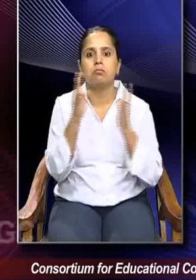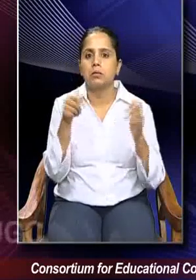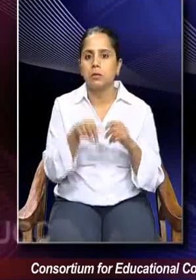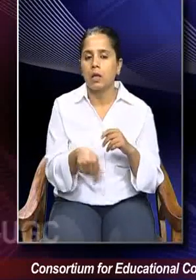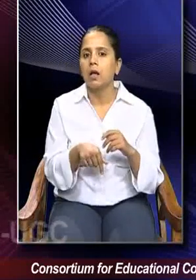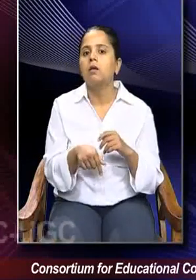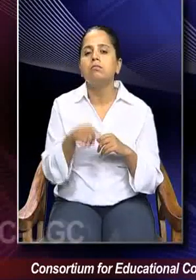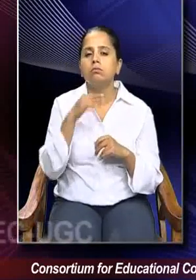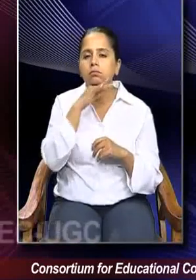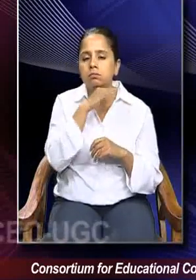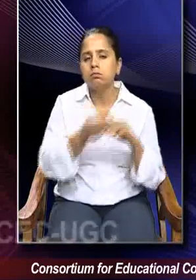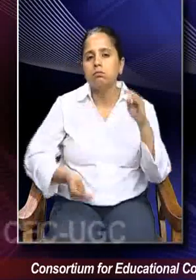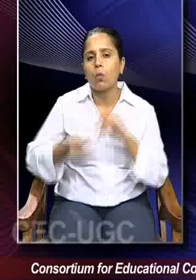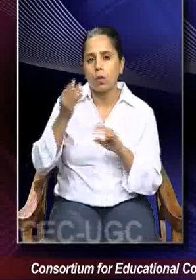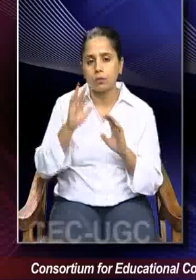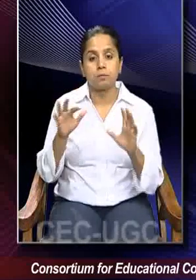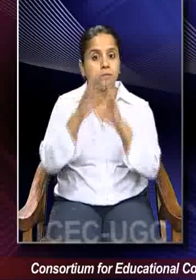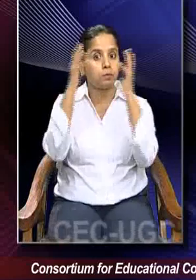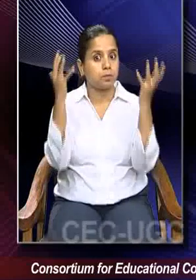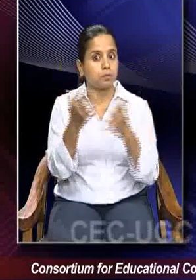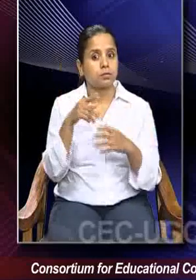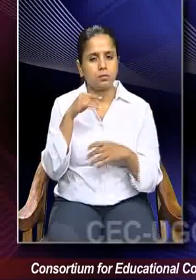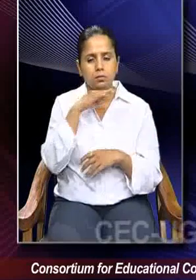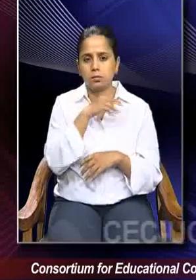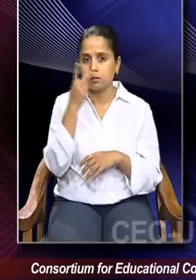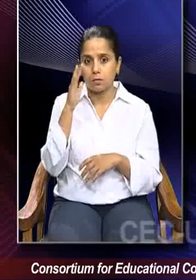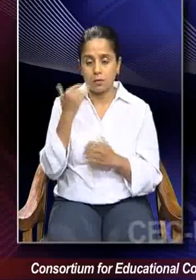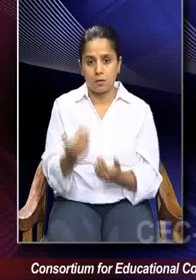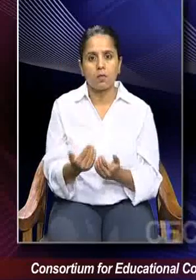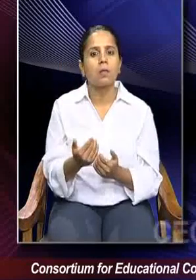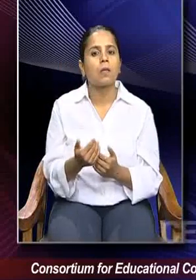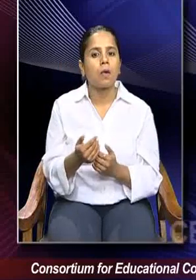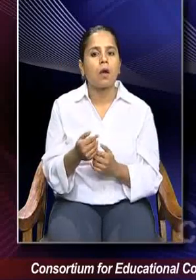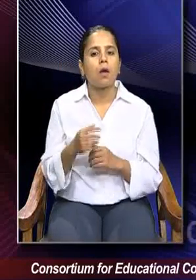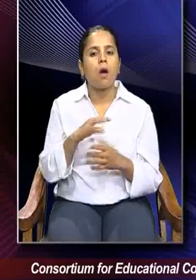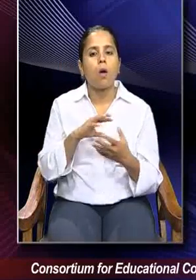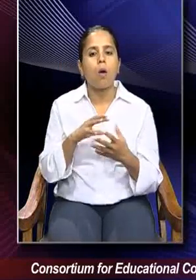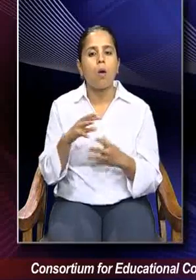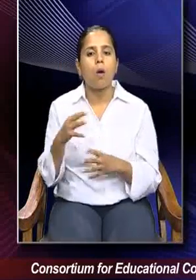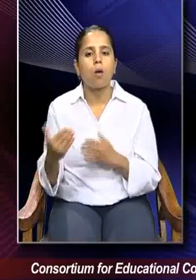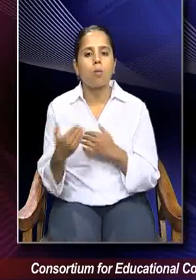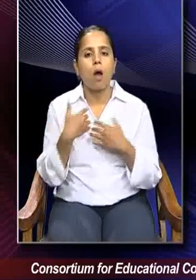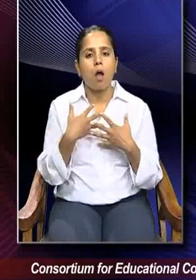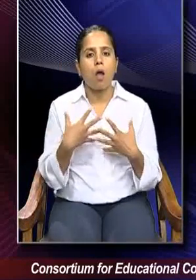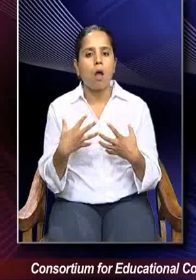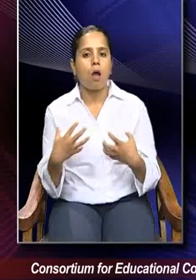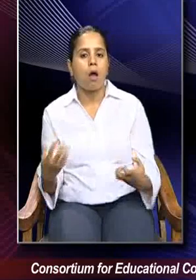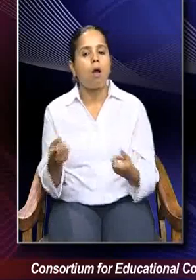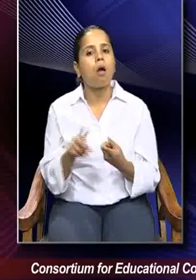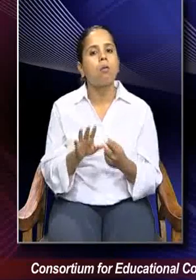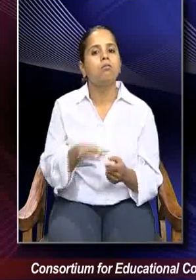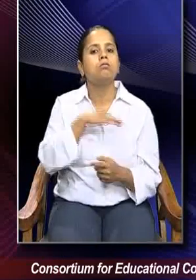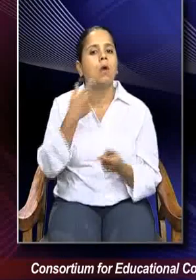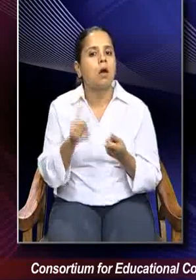polluter. Globally, air pollution is a silent killer. Air pollution levels in India are among